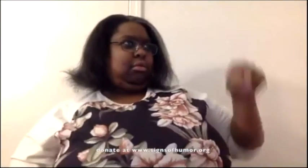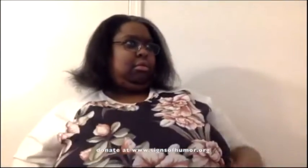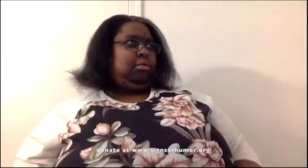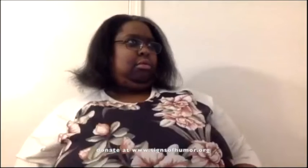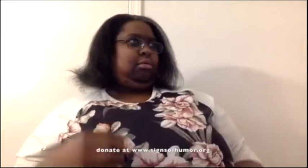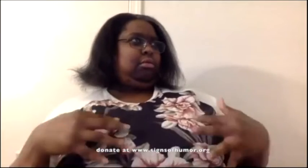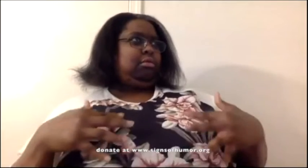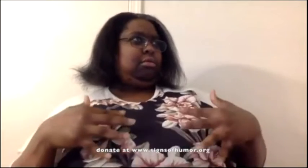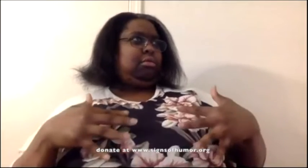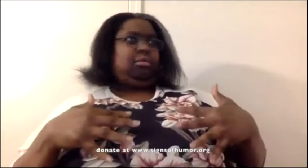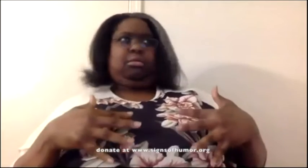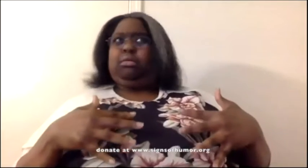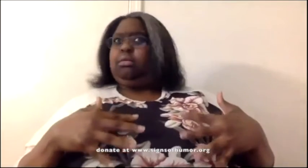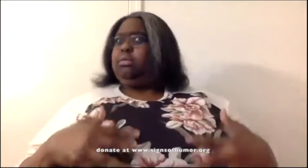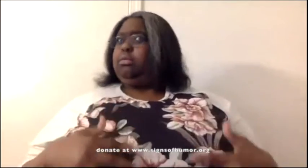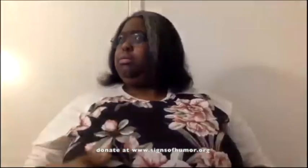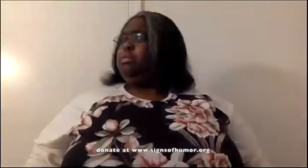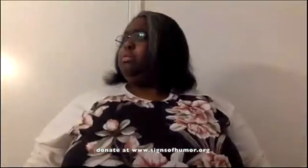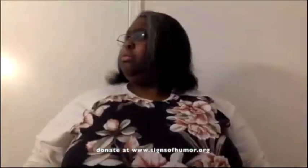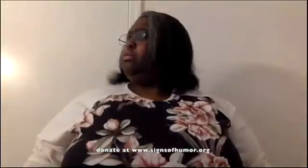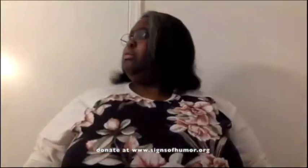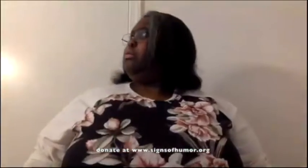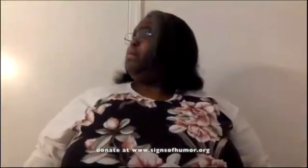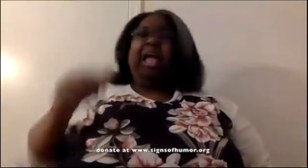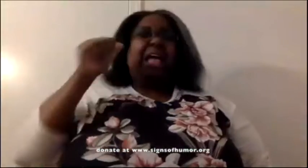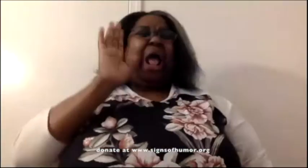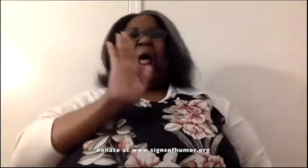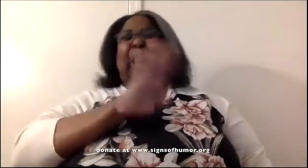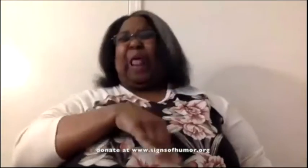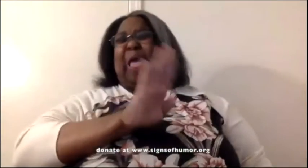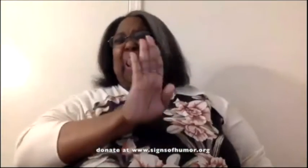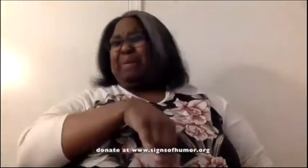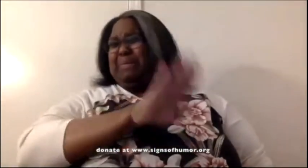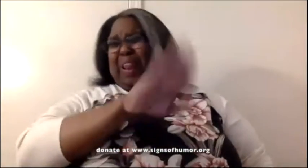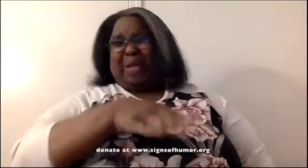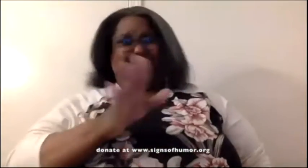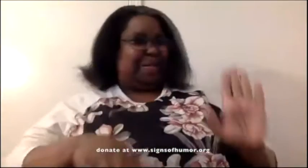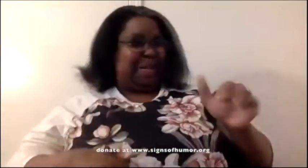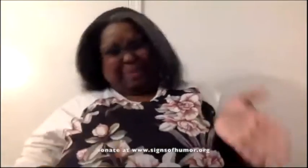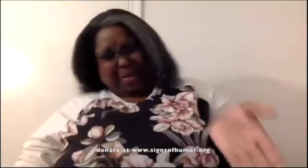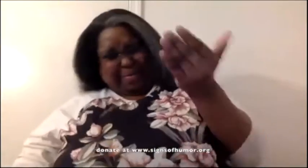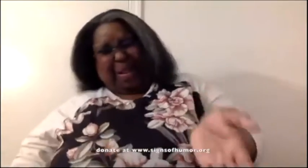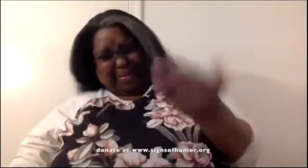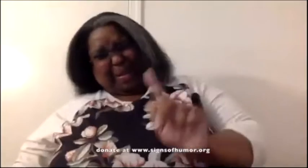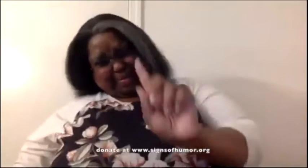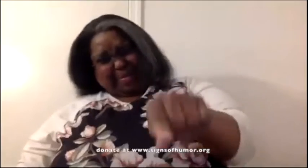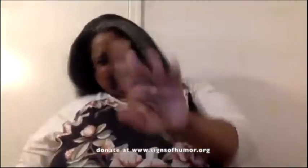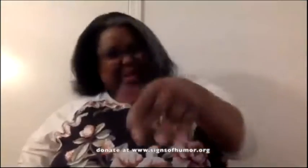like pallbearers or something, laid out like a coffin. And I'm thinking, my auntie's like, no, baby, come